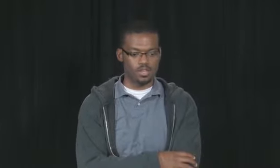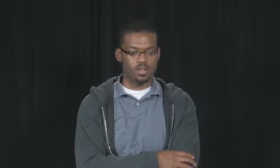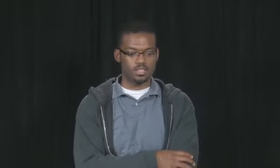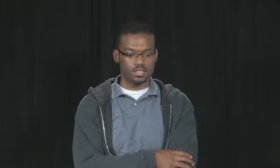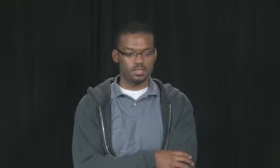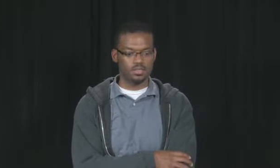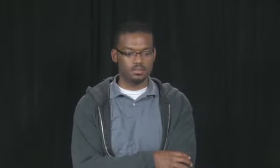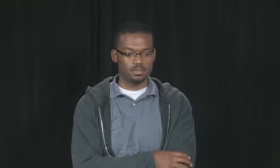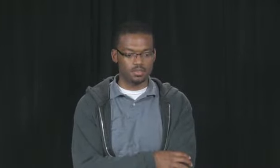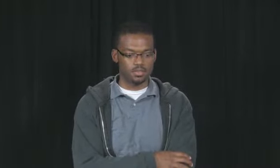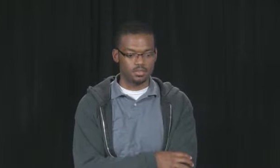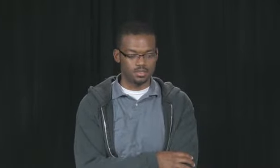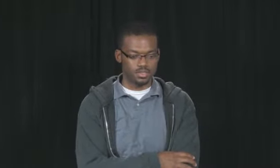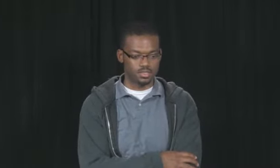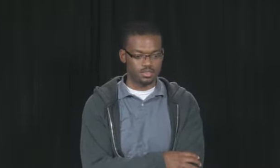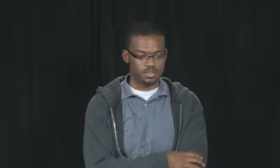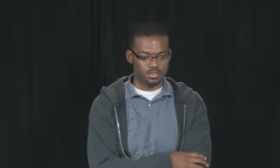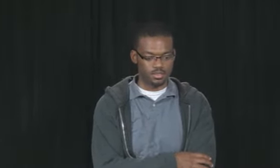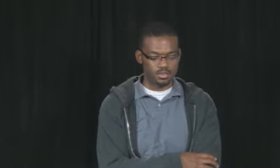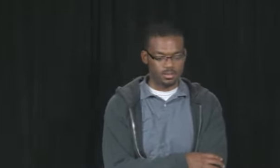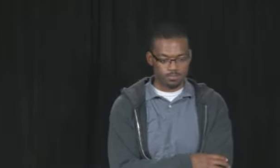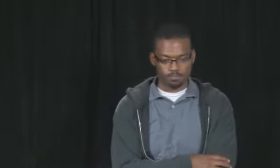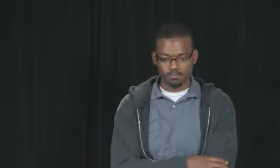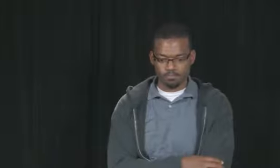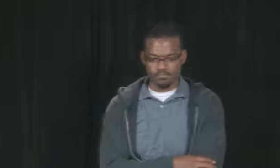Oh, I see. So,